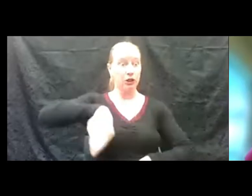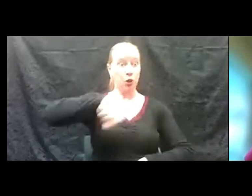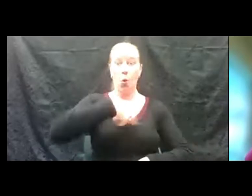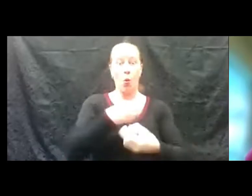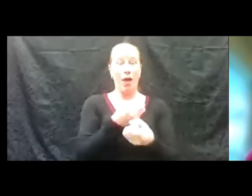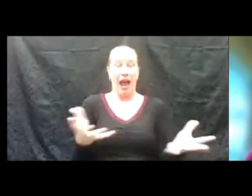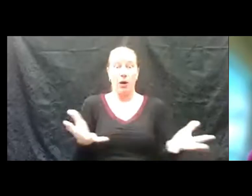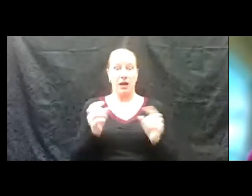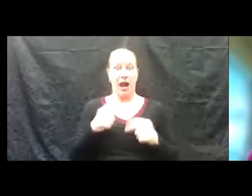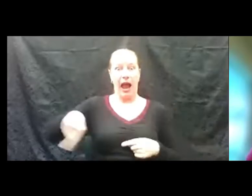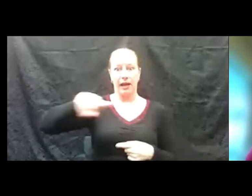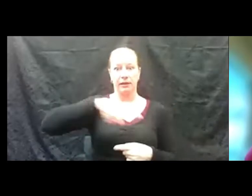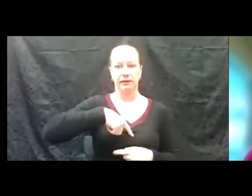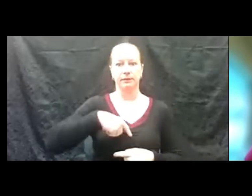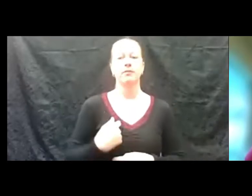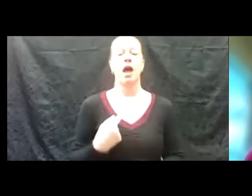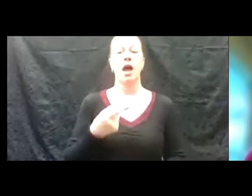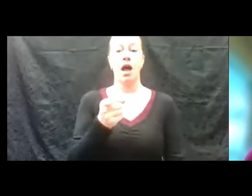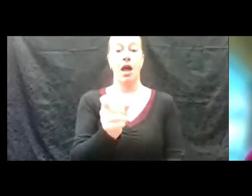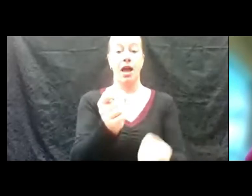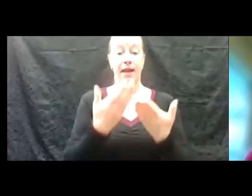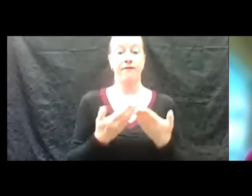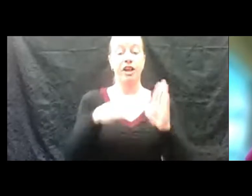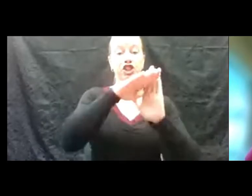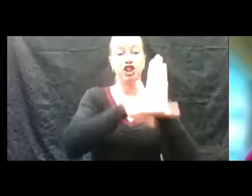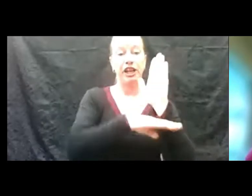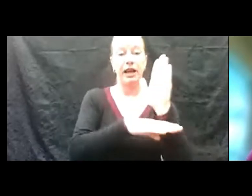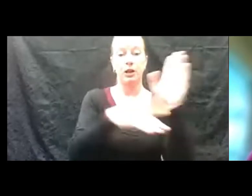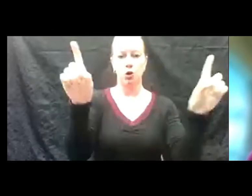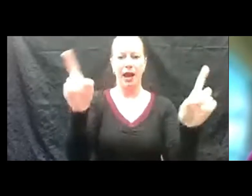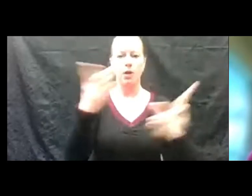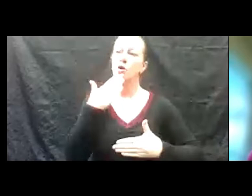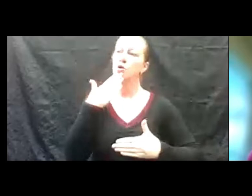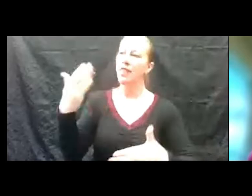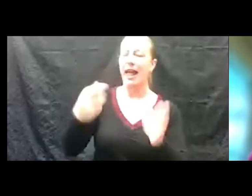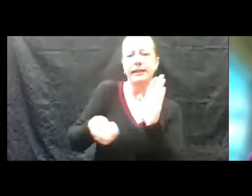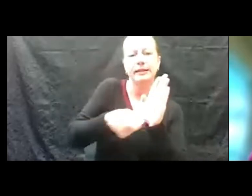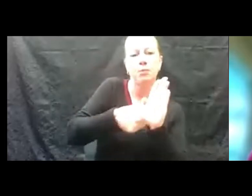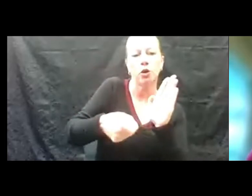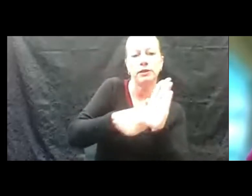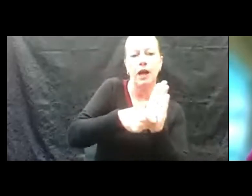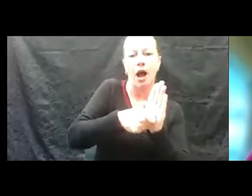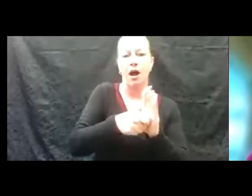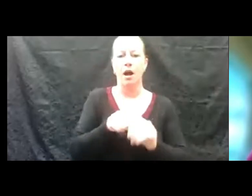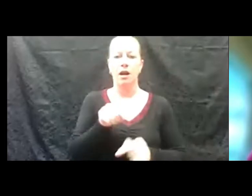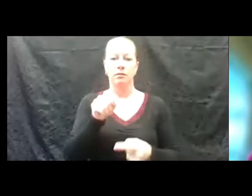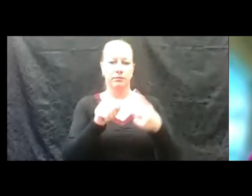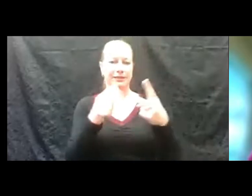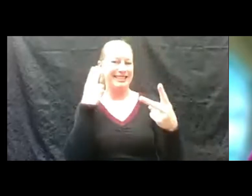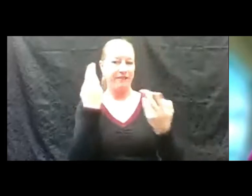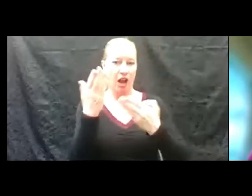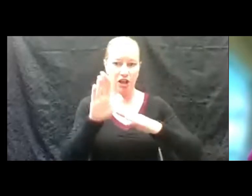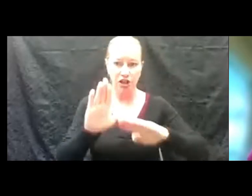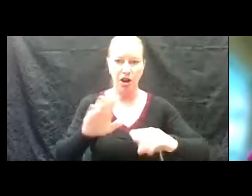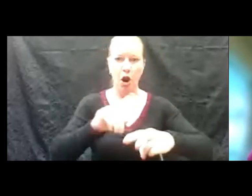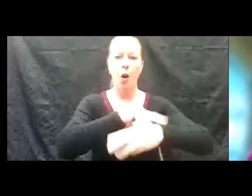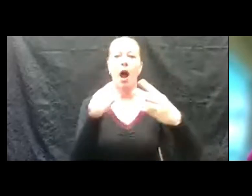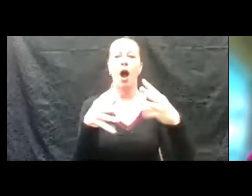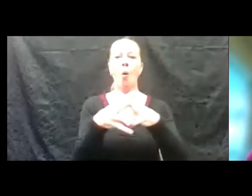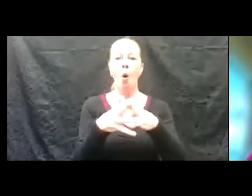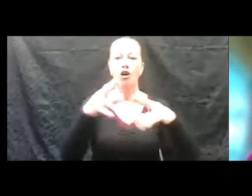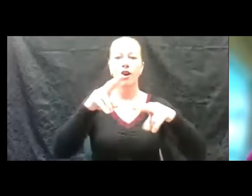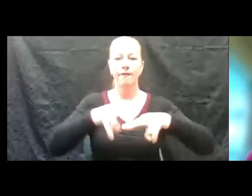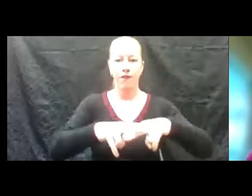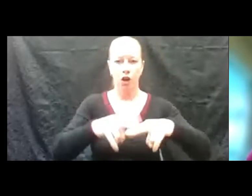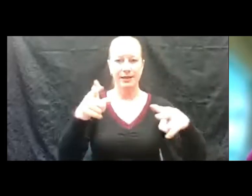Before I outline the purpose and agenda today, we want to thank our sponsors, Def Ateroa, Warren Forster, and